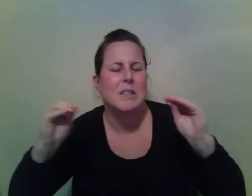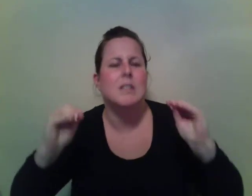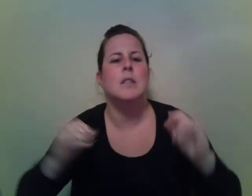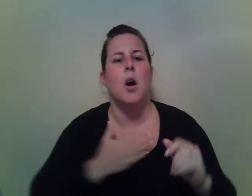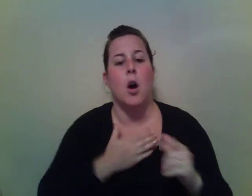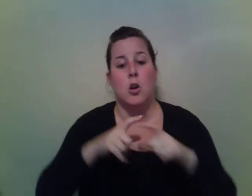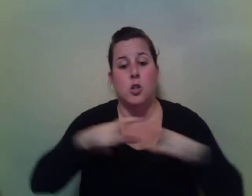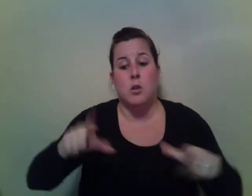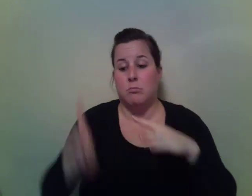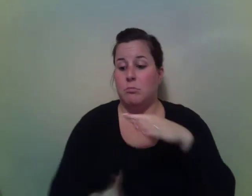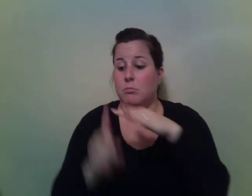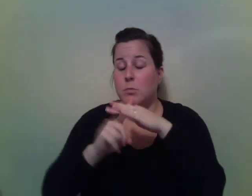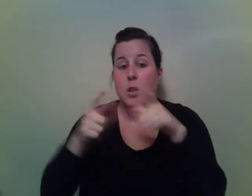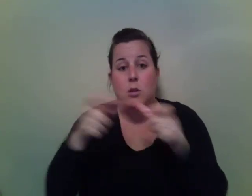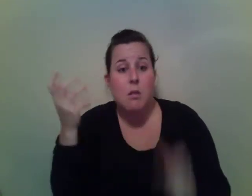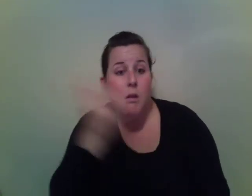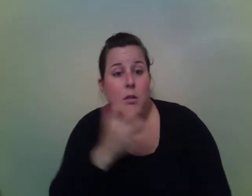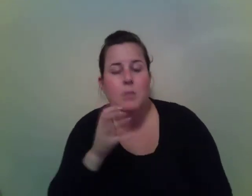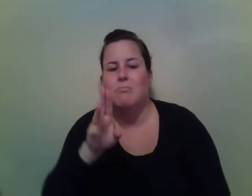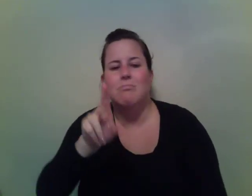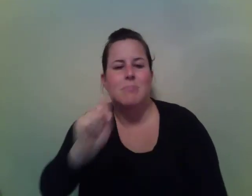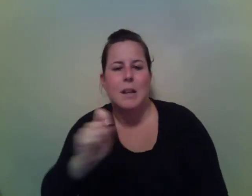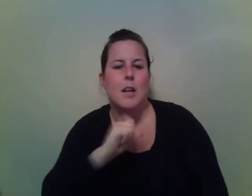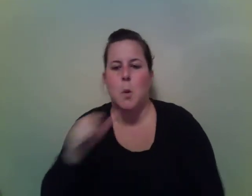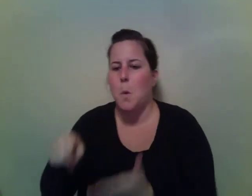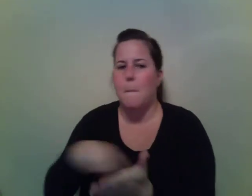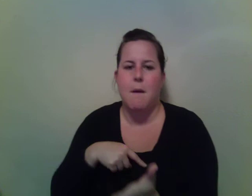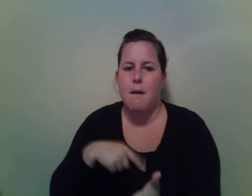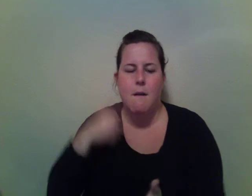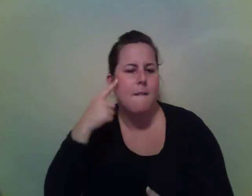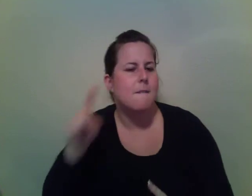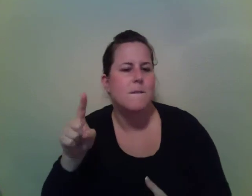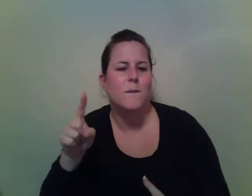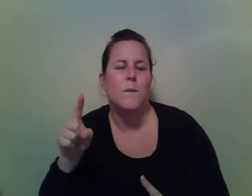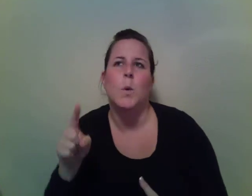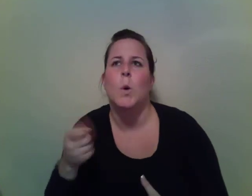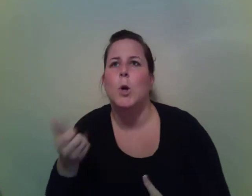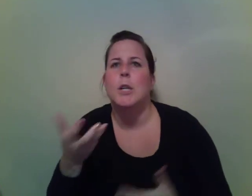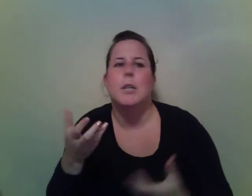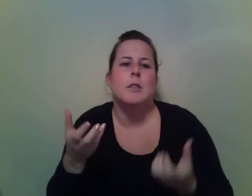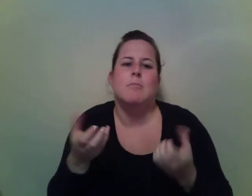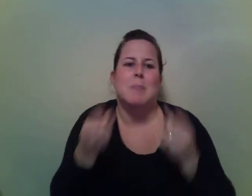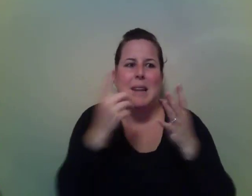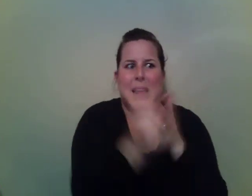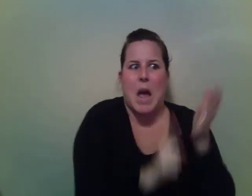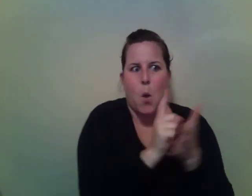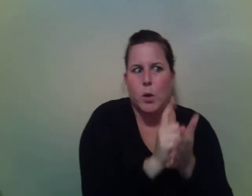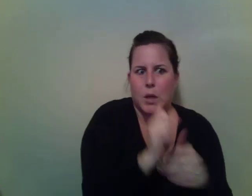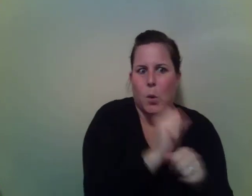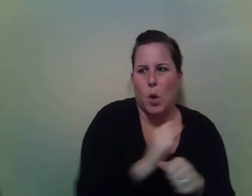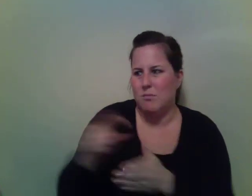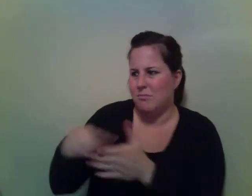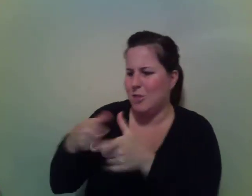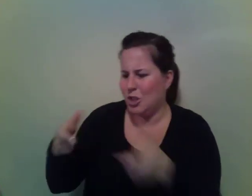in. And the checks are great, but they don't pay us for as much, as many hours as we're actually putting on the